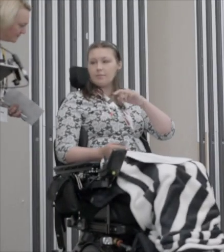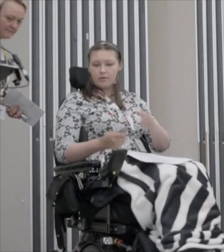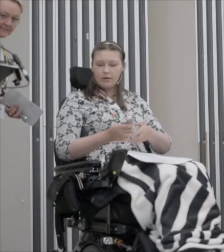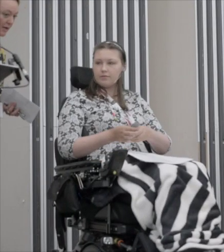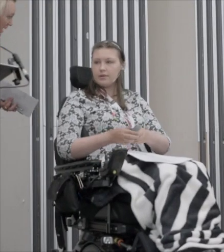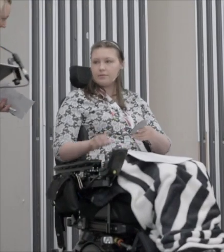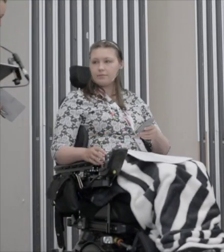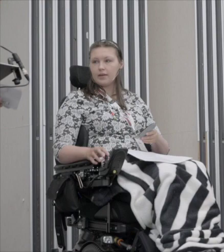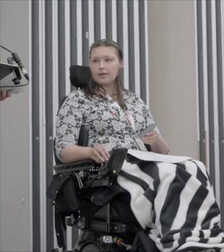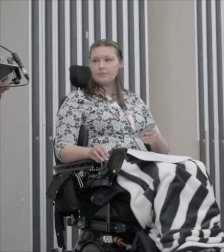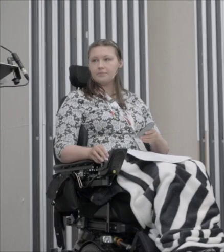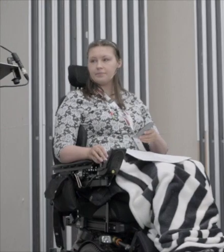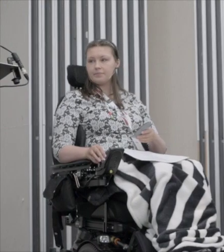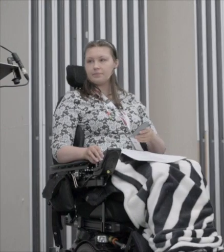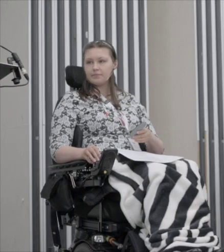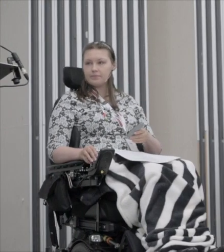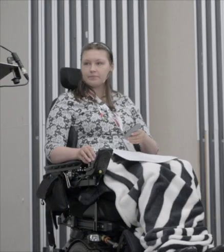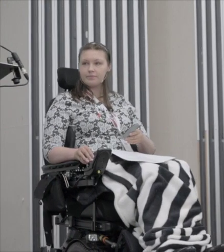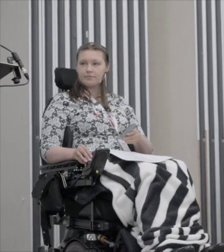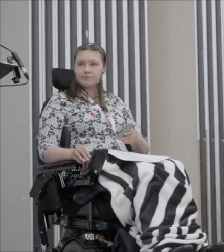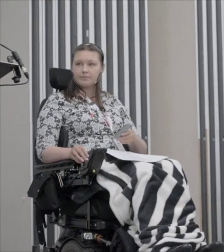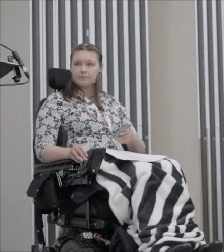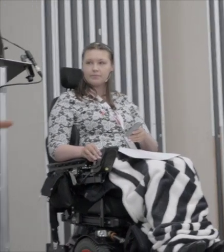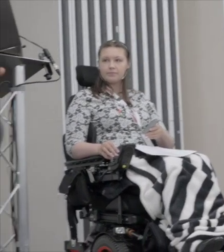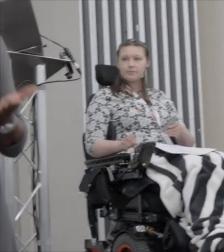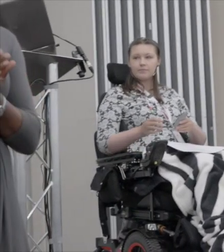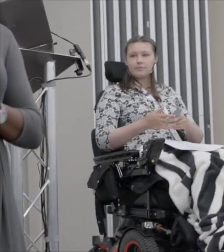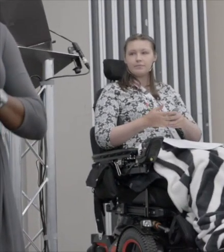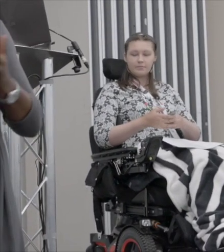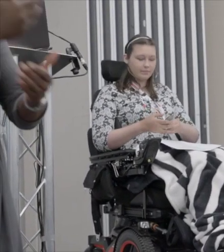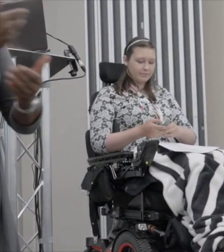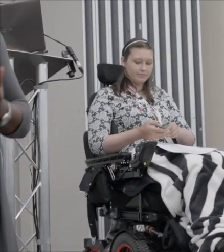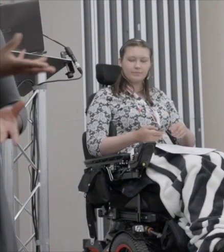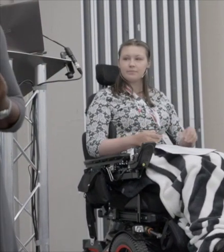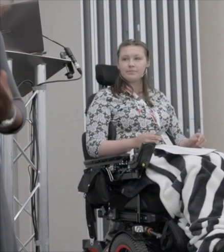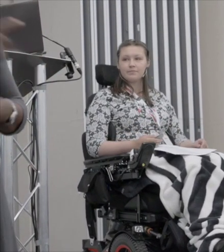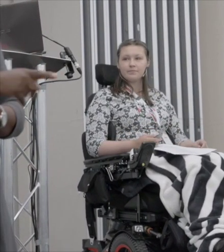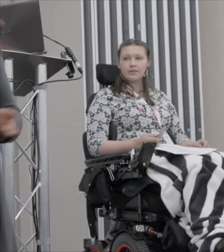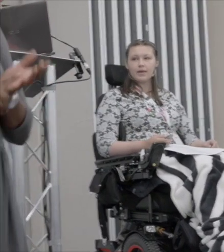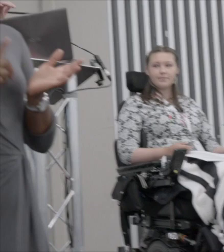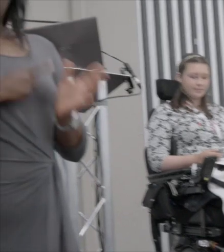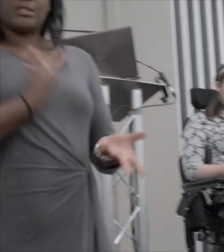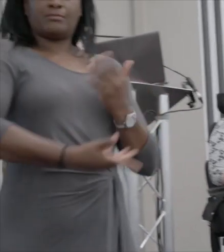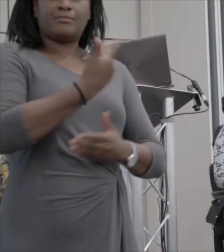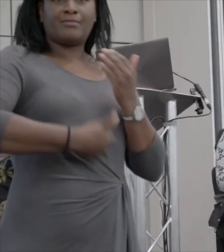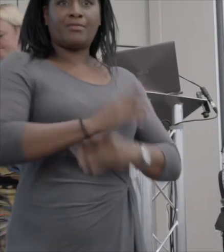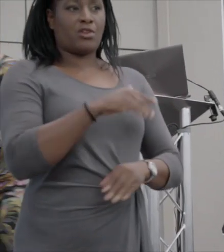to be recognised. So I'm really looking forward to what Lucy's got to tell us about her life, her